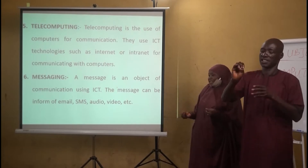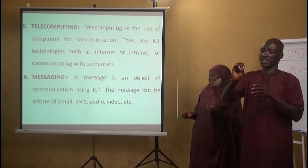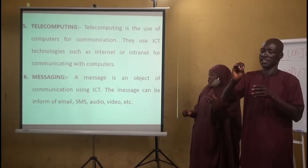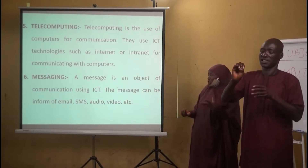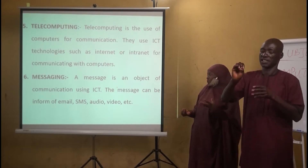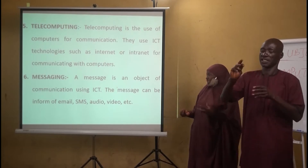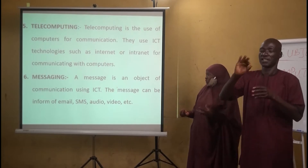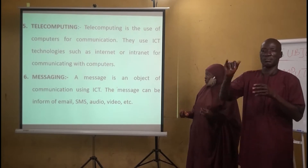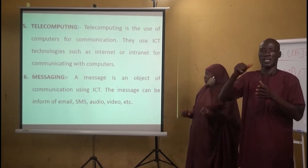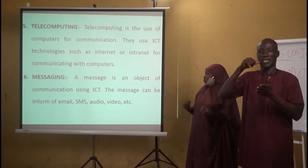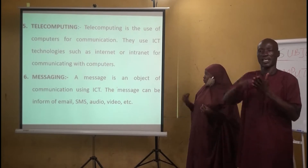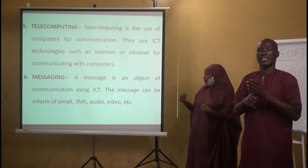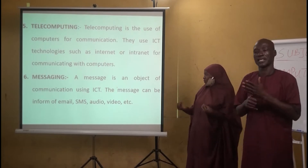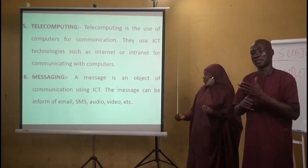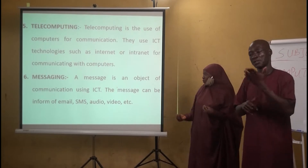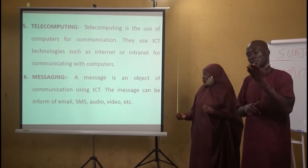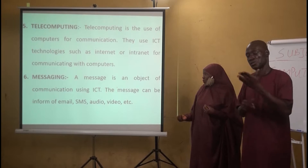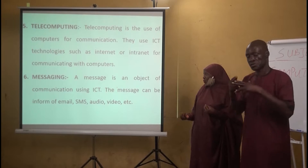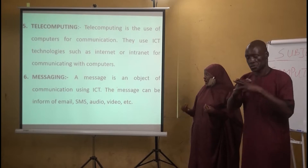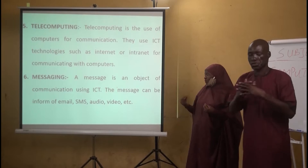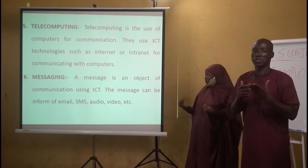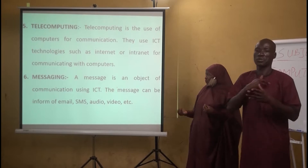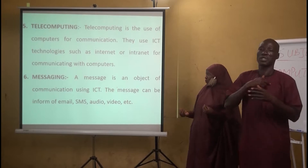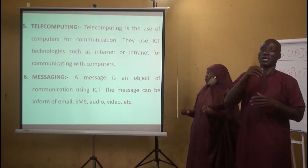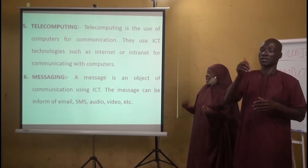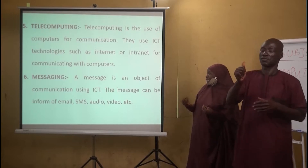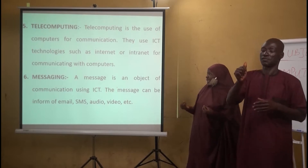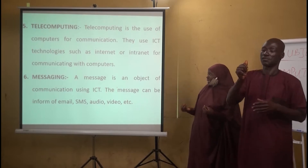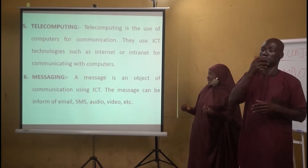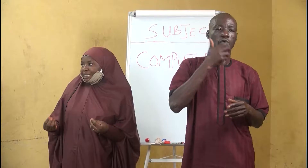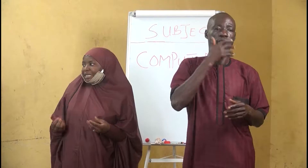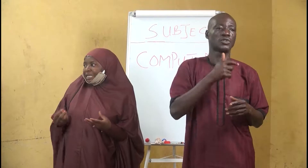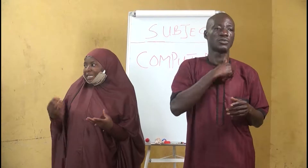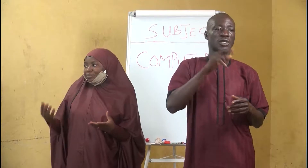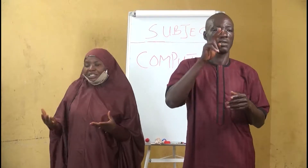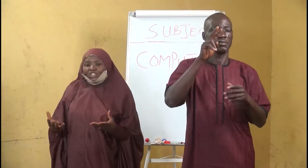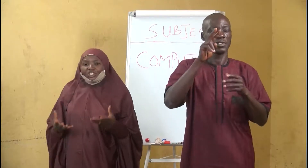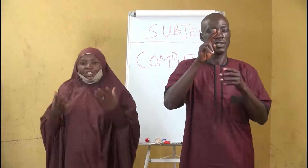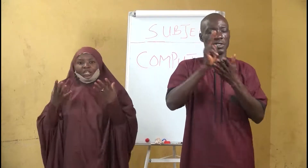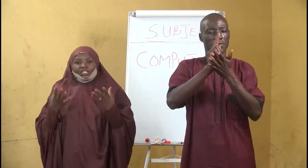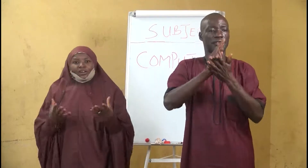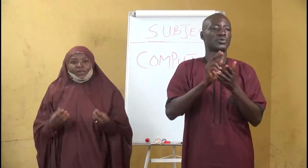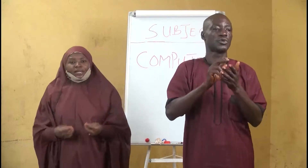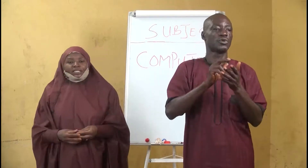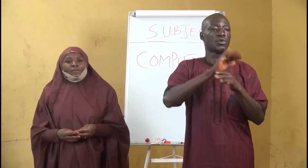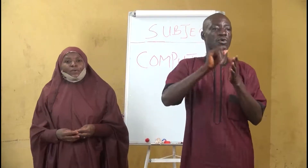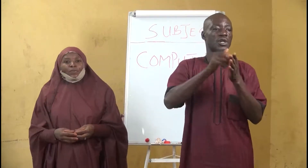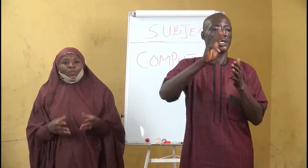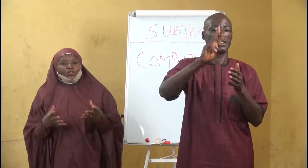that's short messages. We have audio, we have video, etc. That's messaging. Take for example, for those